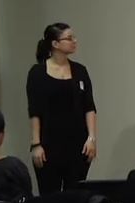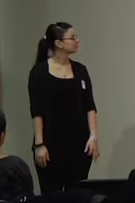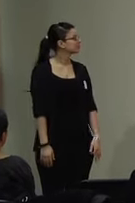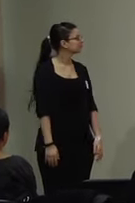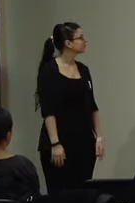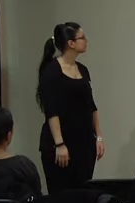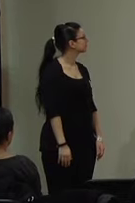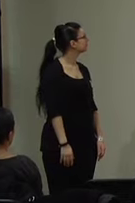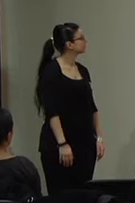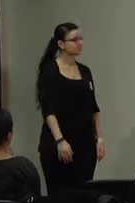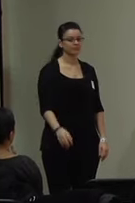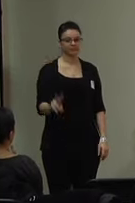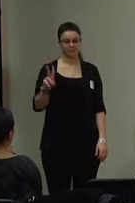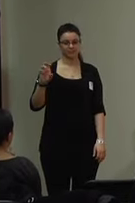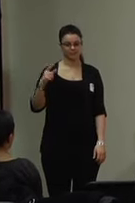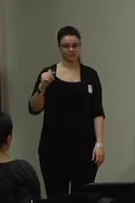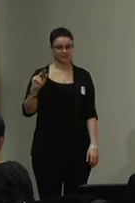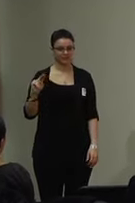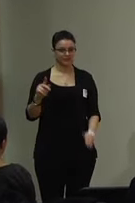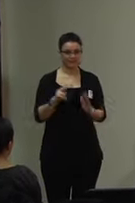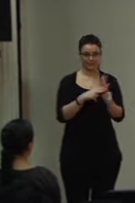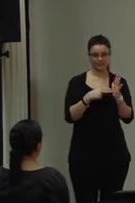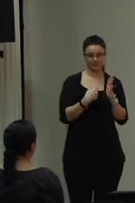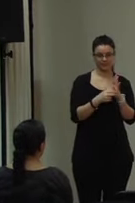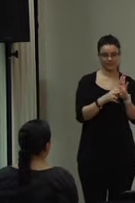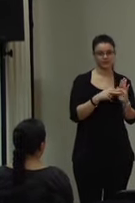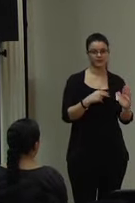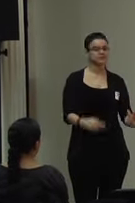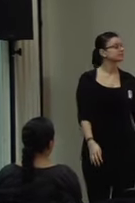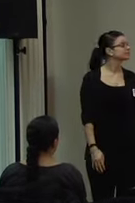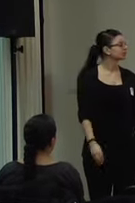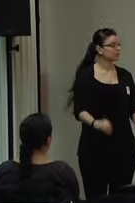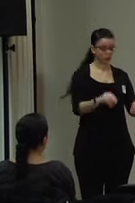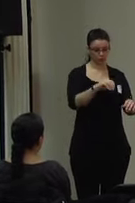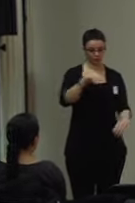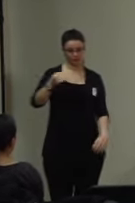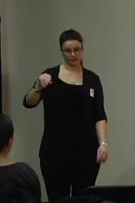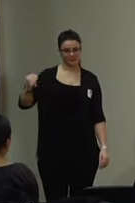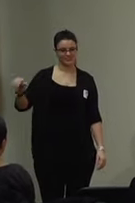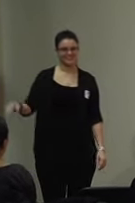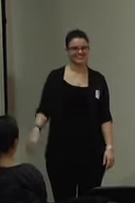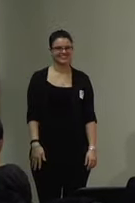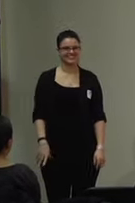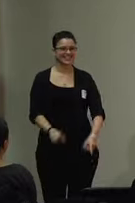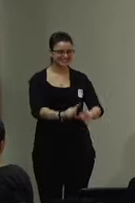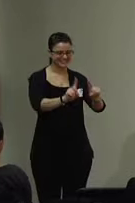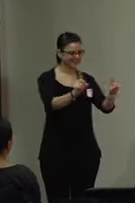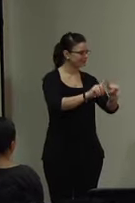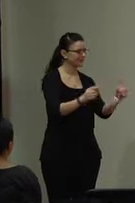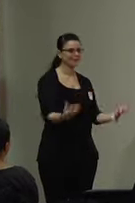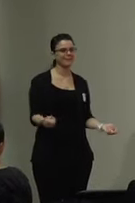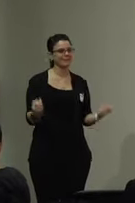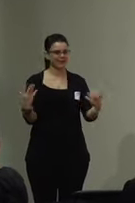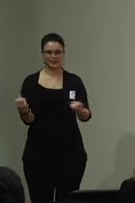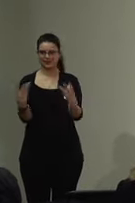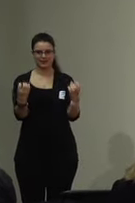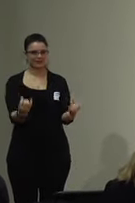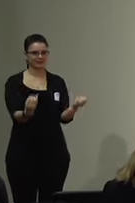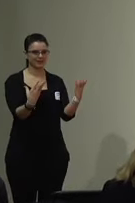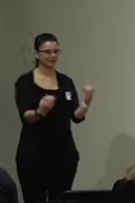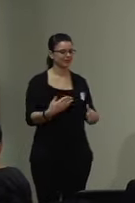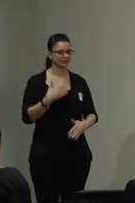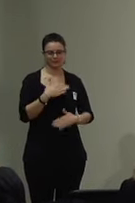The vegan butter, I talked about the earth balance. Grains, whatever grains work for you. There's so many different grains out there. They're great things